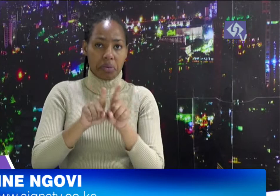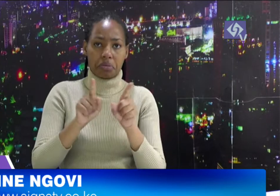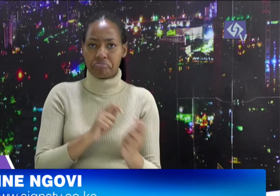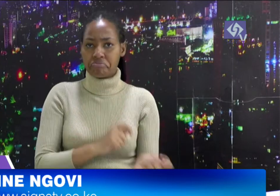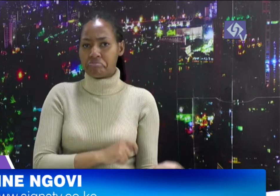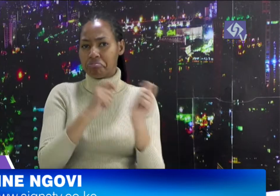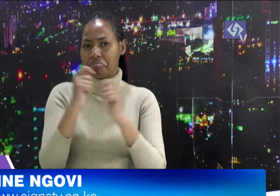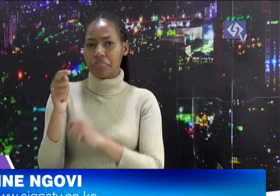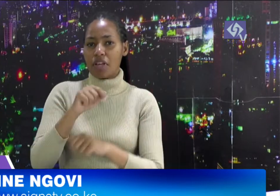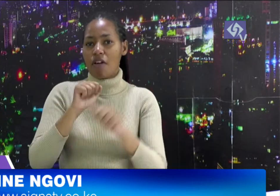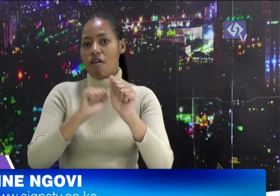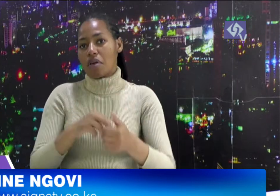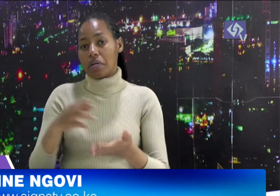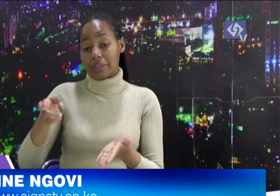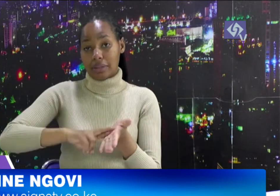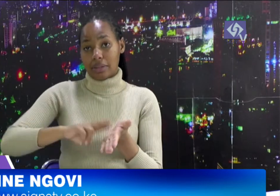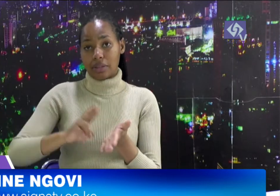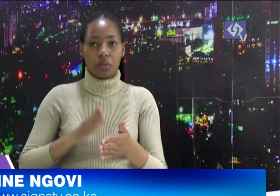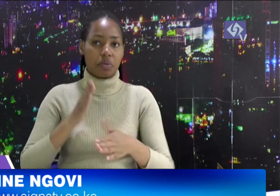vehicle registration